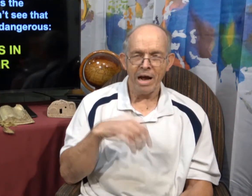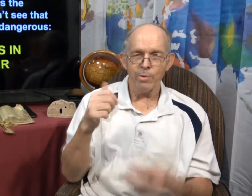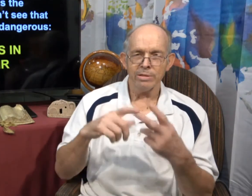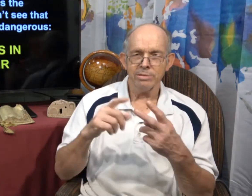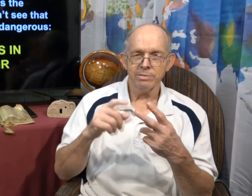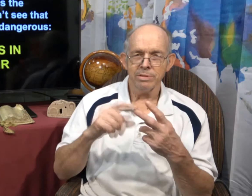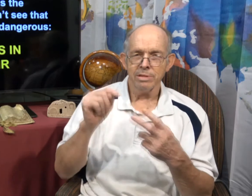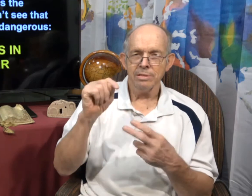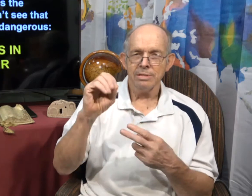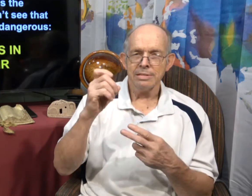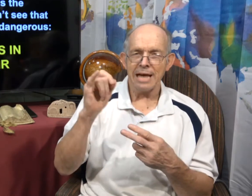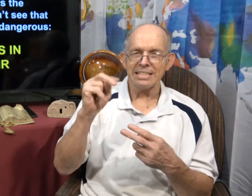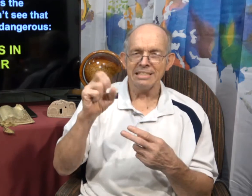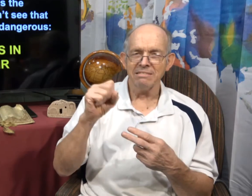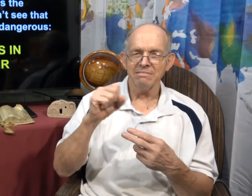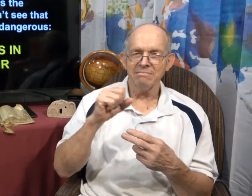Aaron, Churchill,